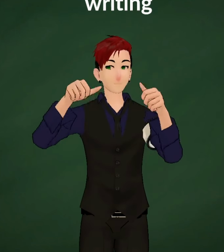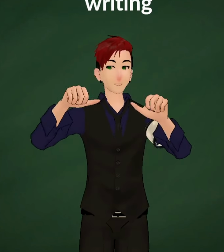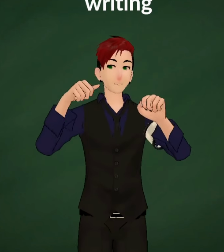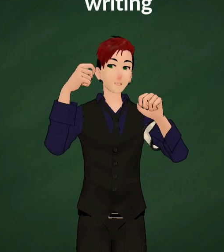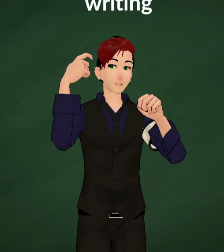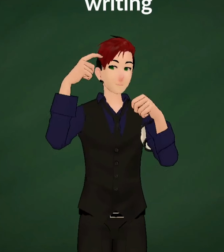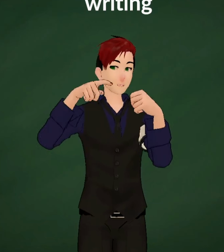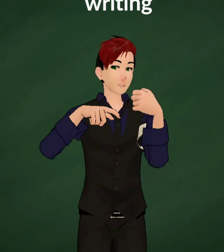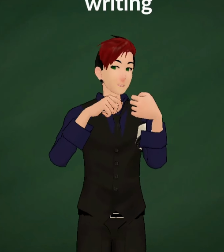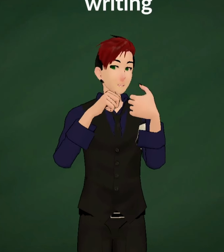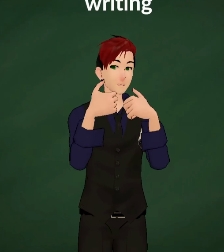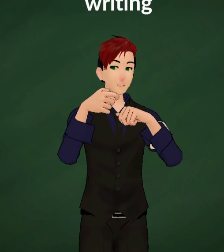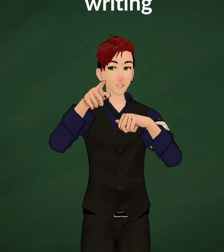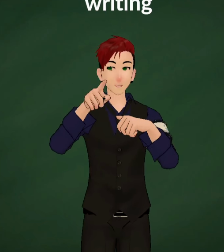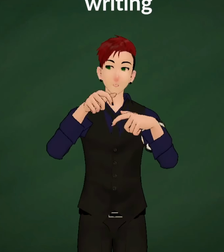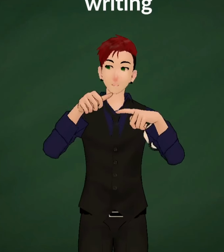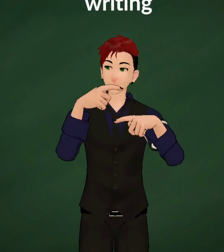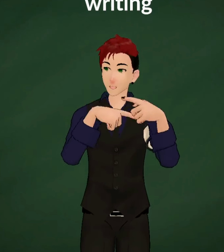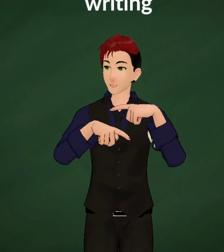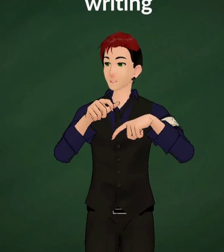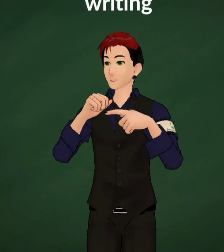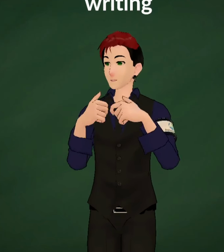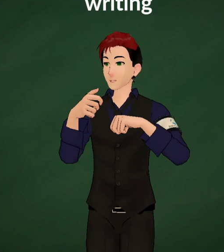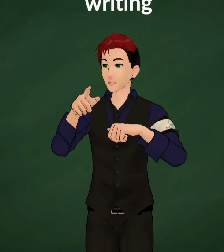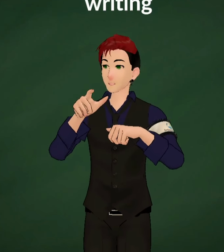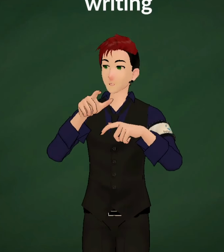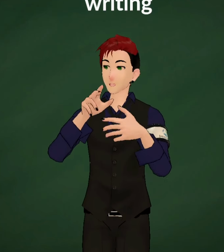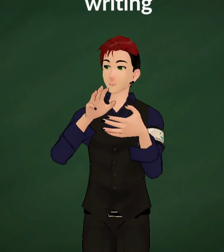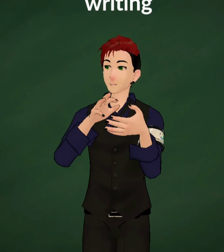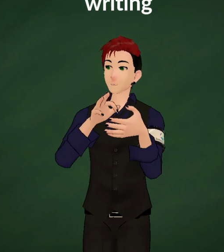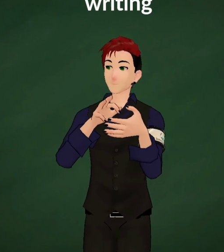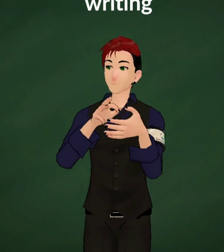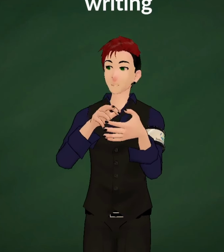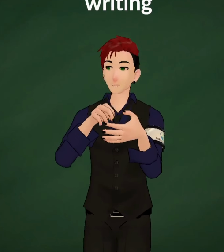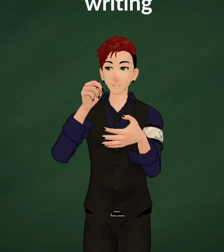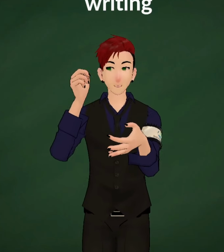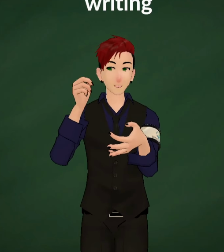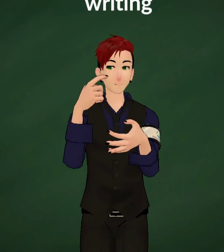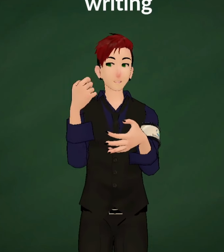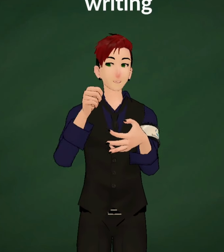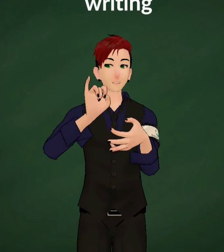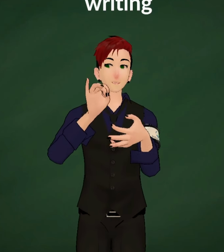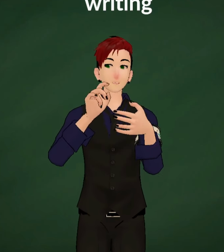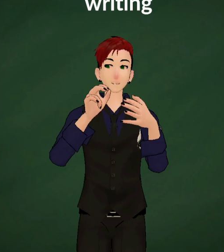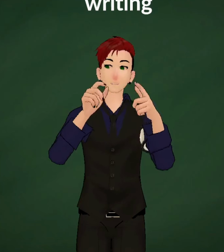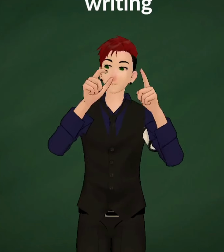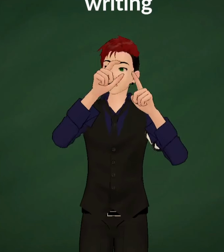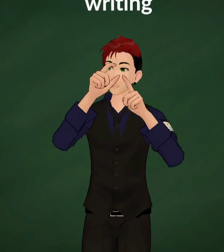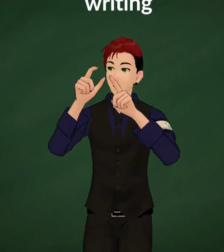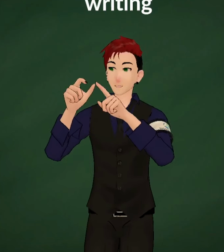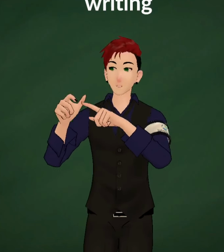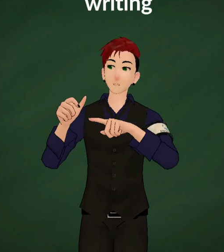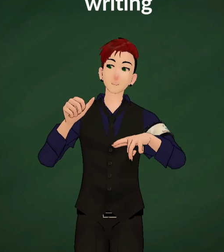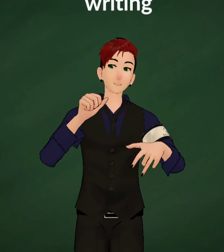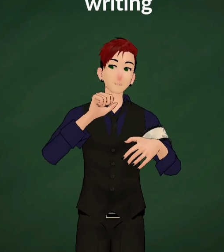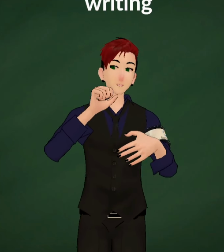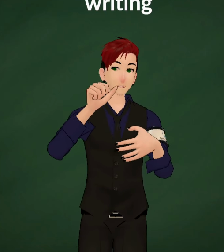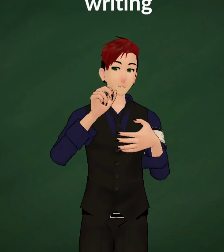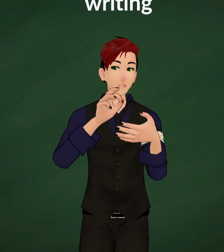and try and think about how you are signing, how you are learning, because if you are just memorizing the words, you're